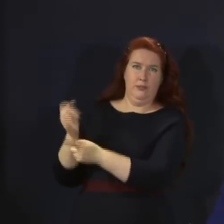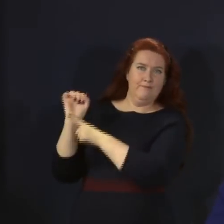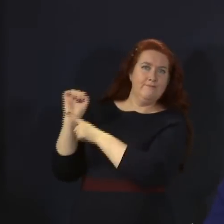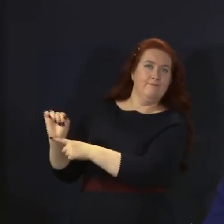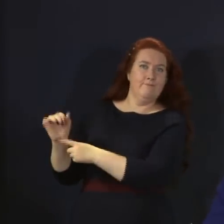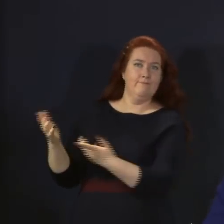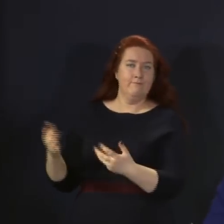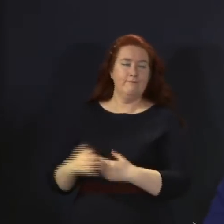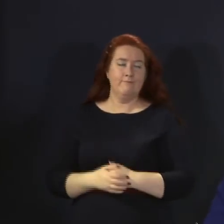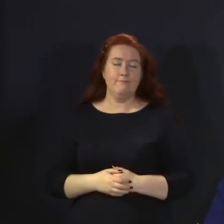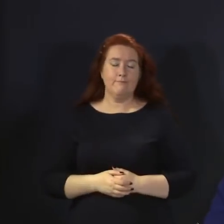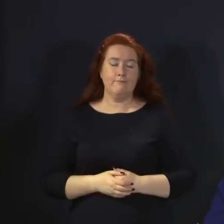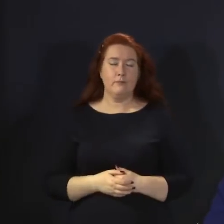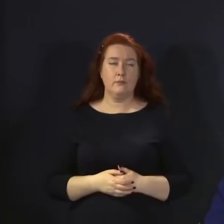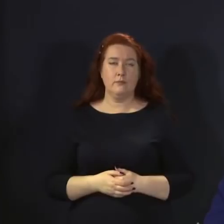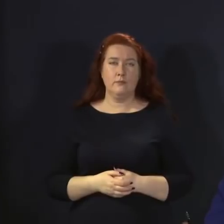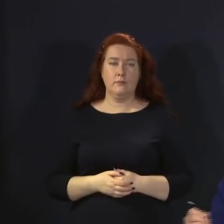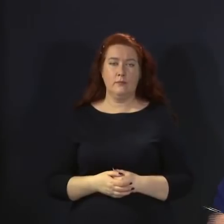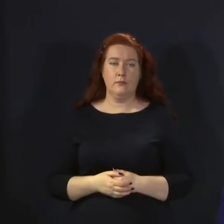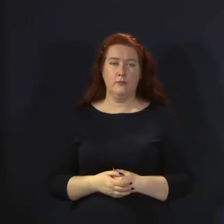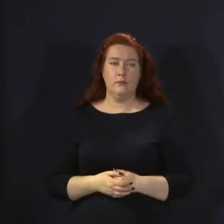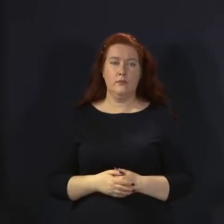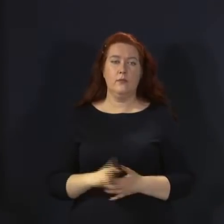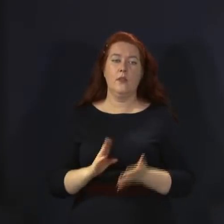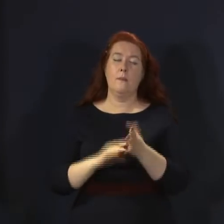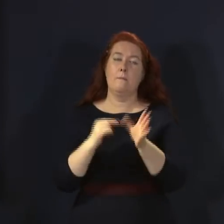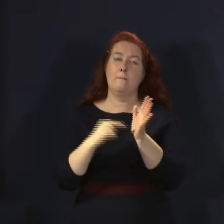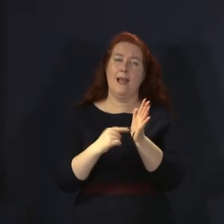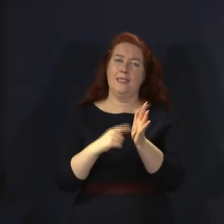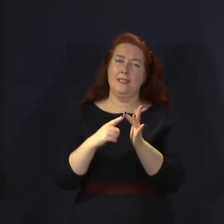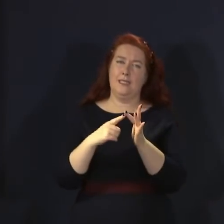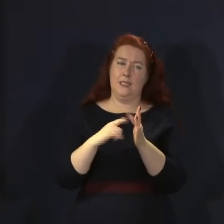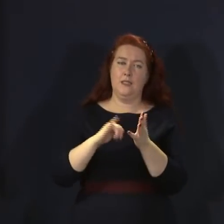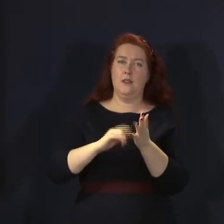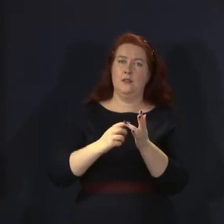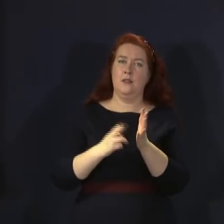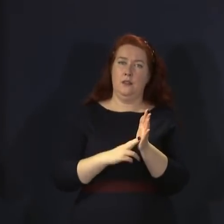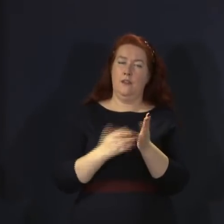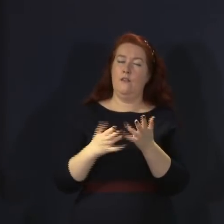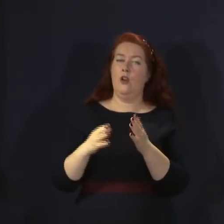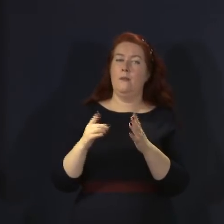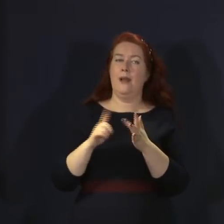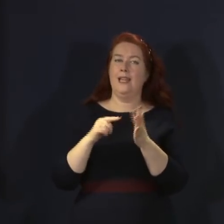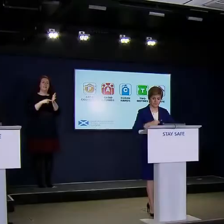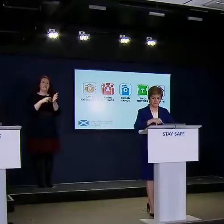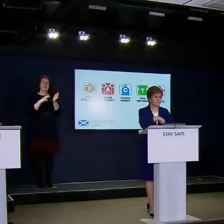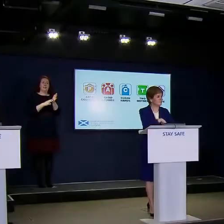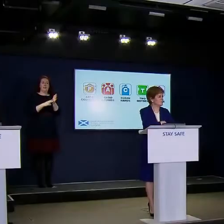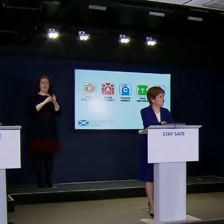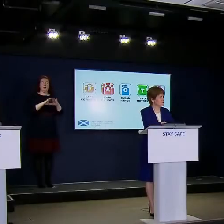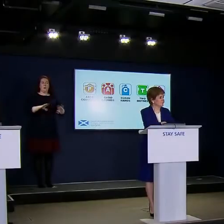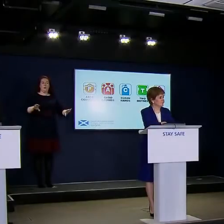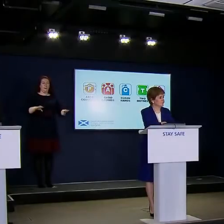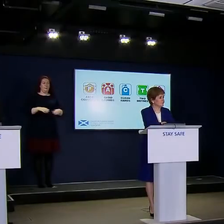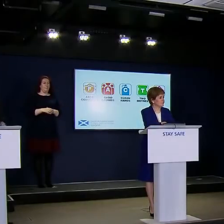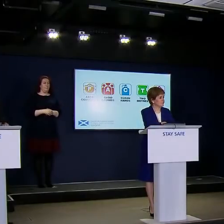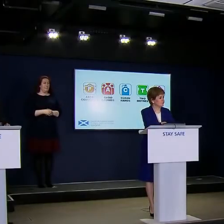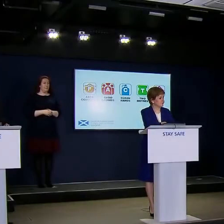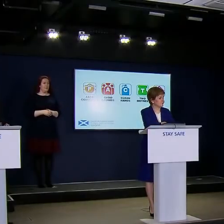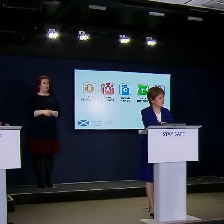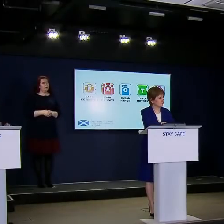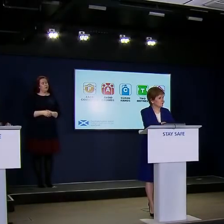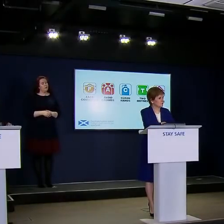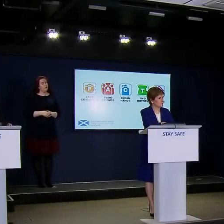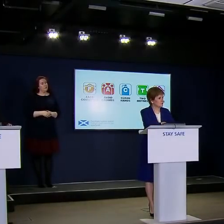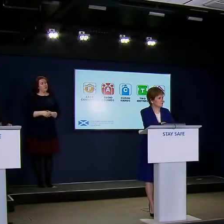about wider support. Matty Sutton from ITV Border. Thank you, First Minister. Are you able to say that